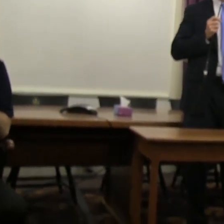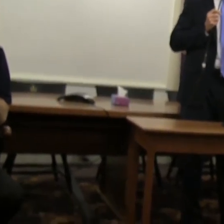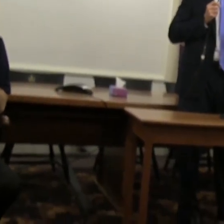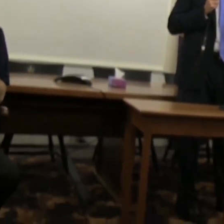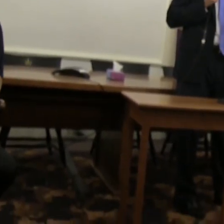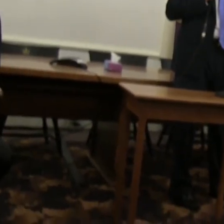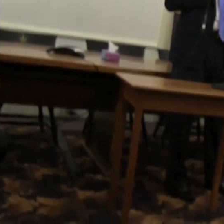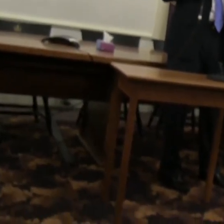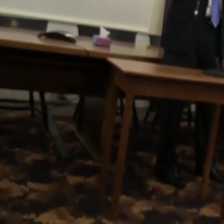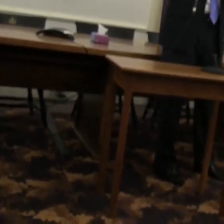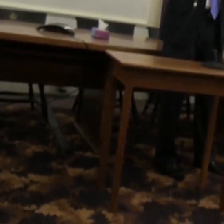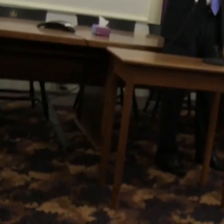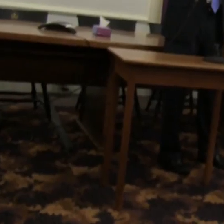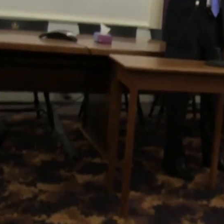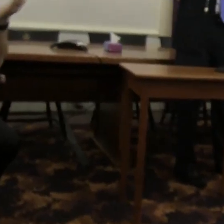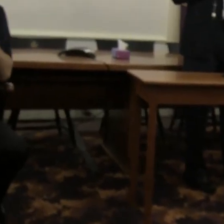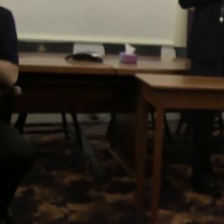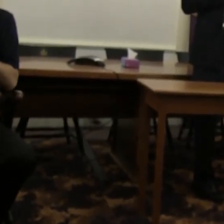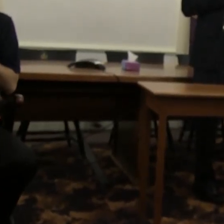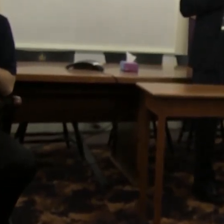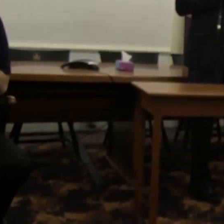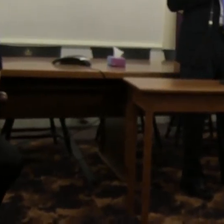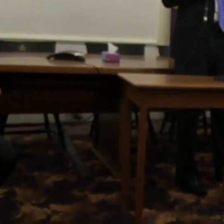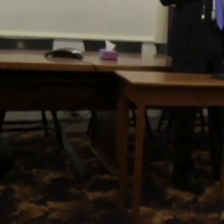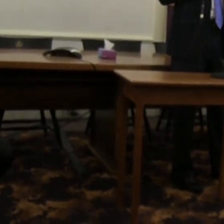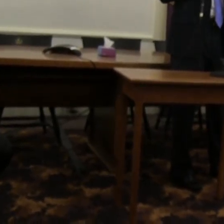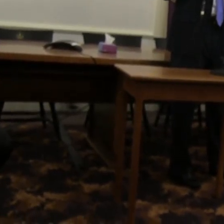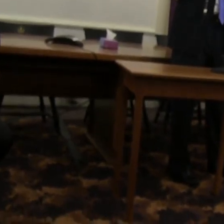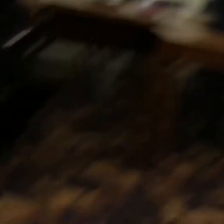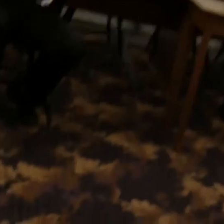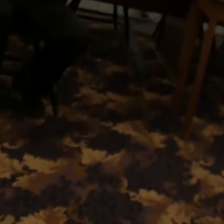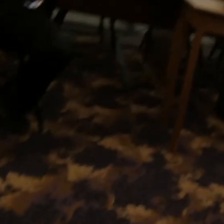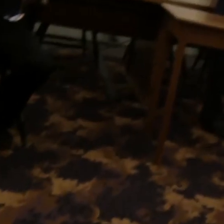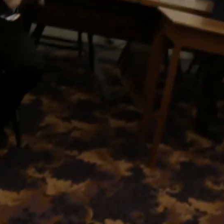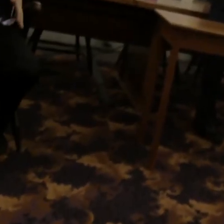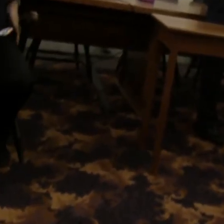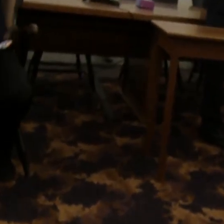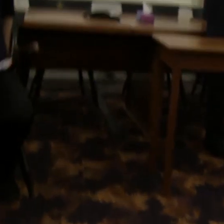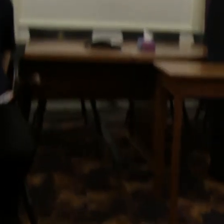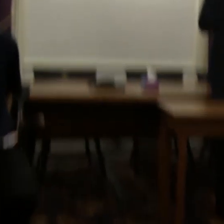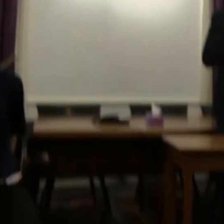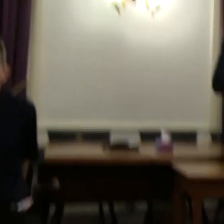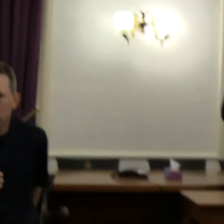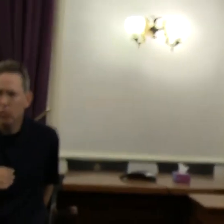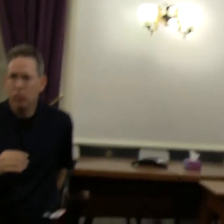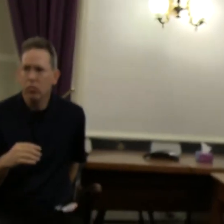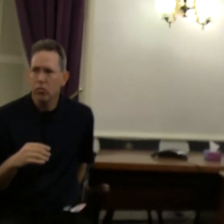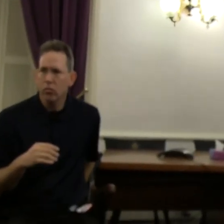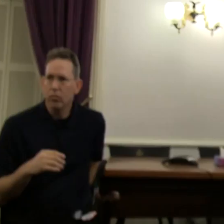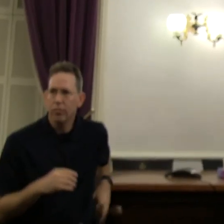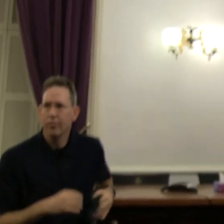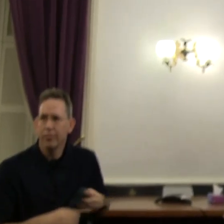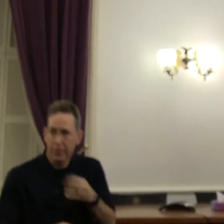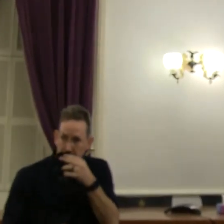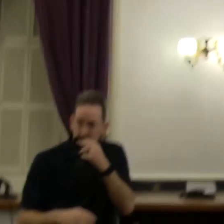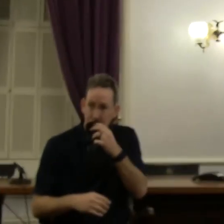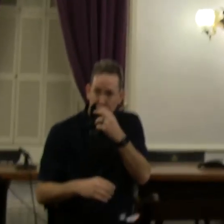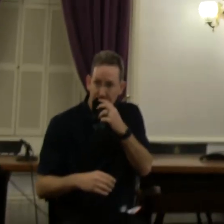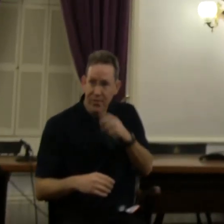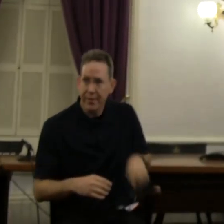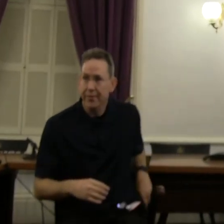able supporting the origin of the American Disabilities Act, and it is a bipartisan issue. And this day where we hear a lot